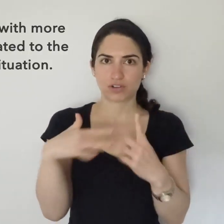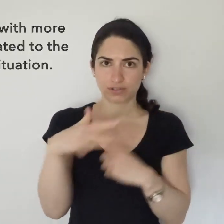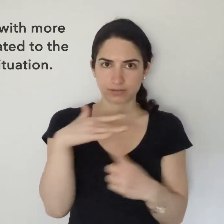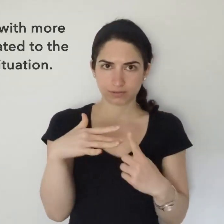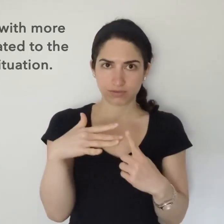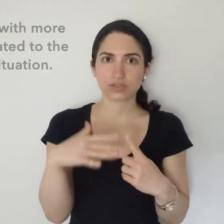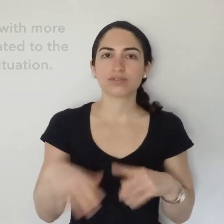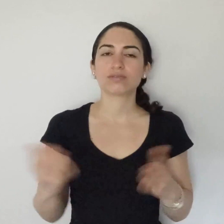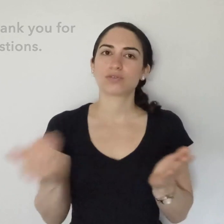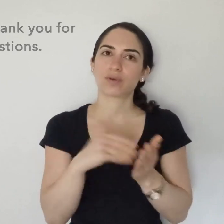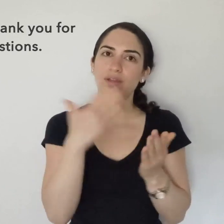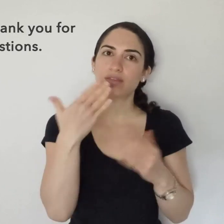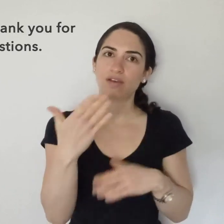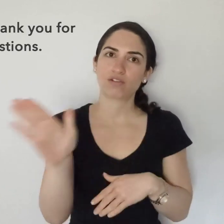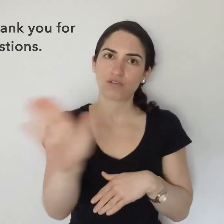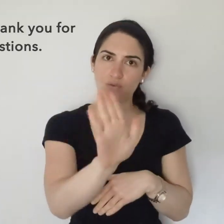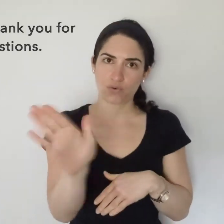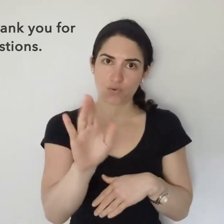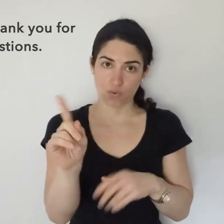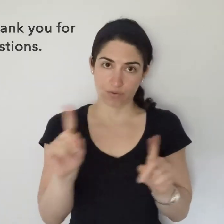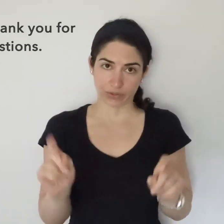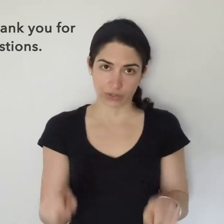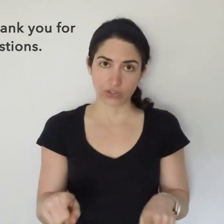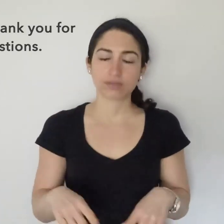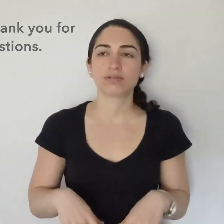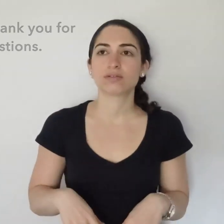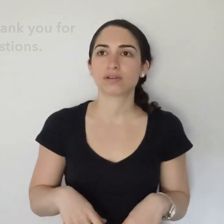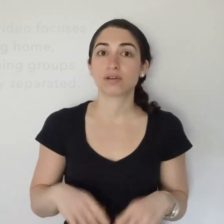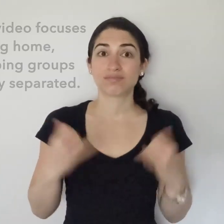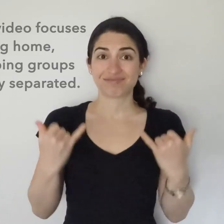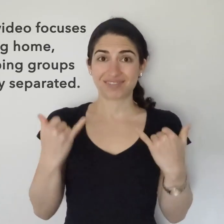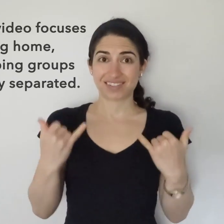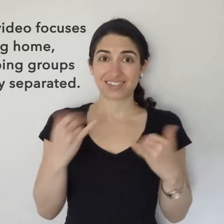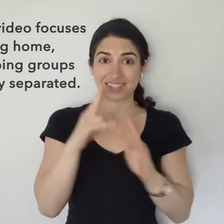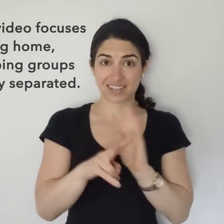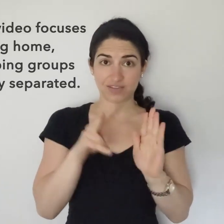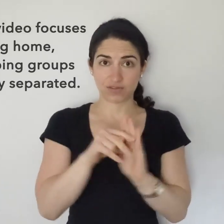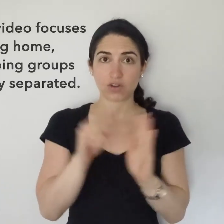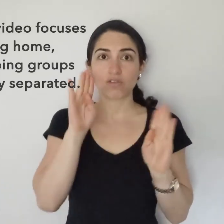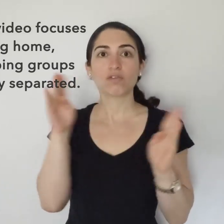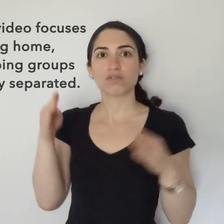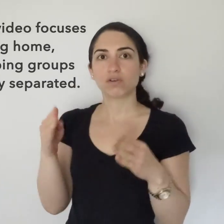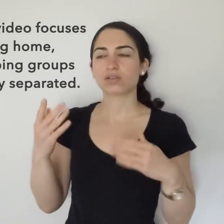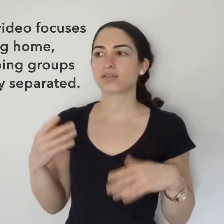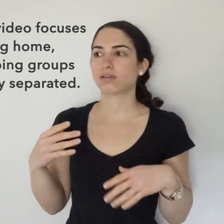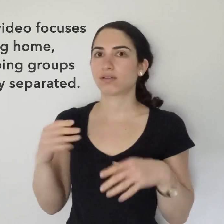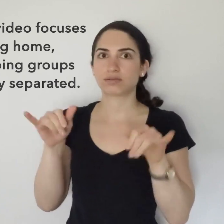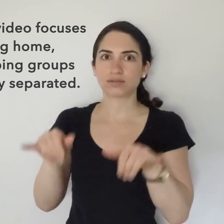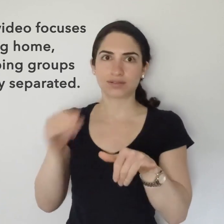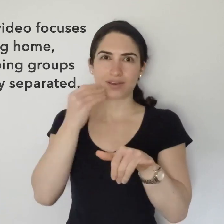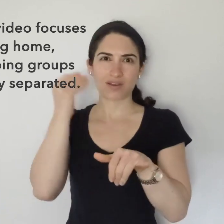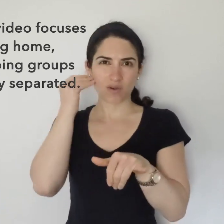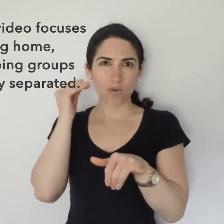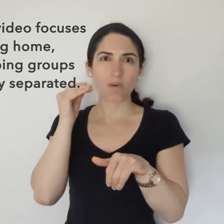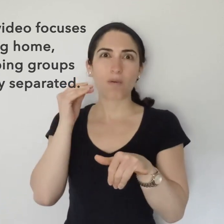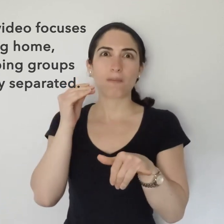to the current situation. Again, thank you for your questions. Today's video focuses on staying home